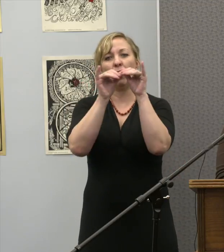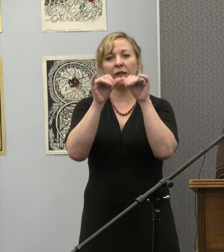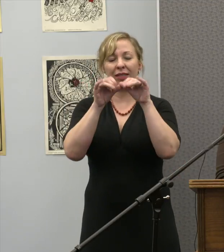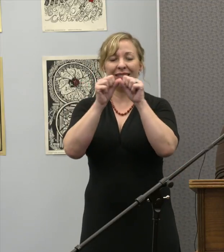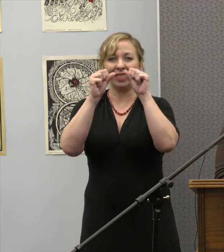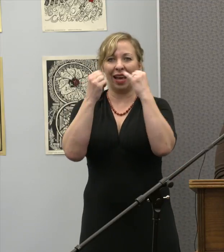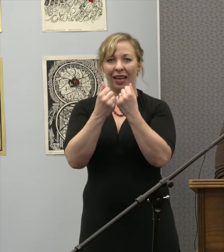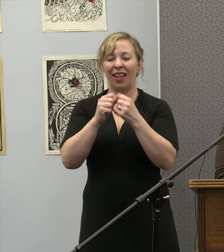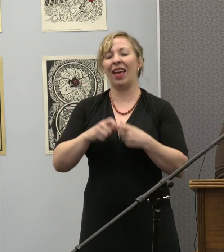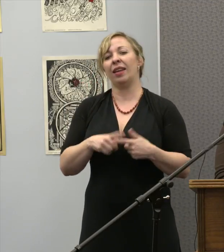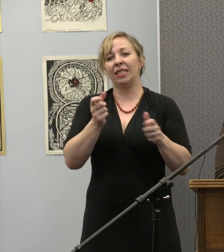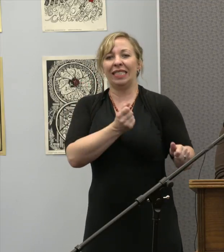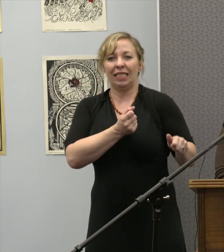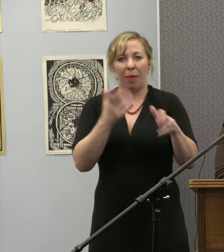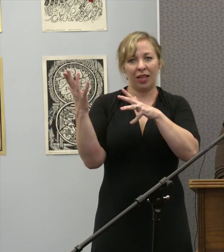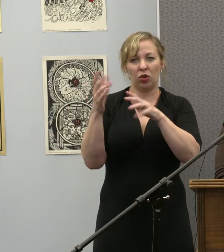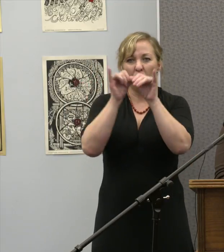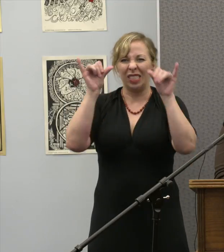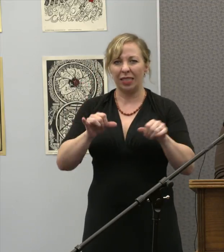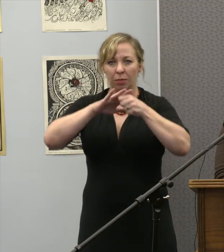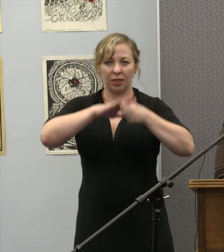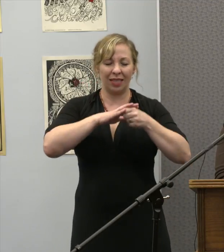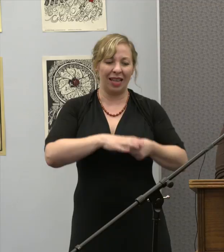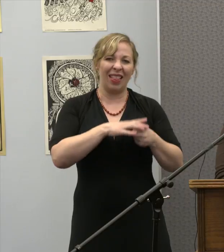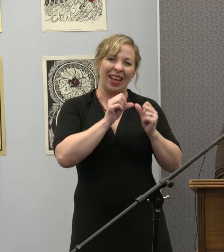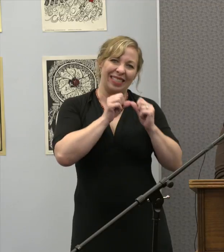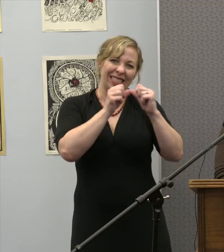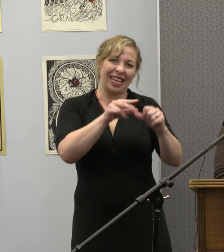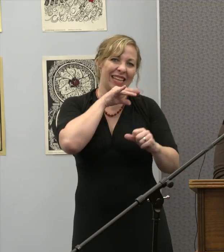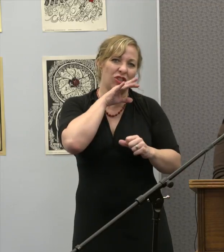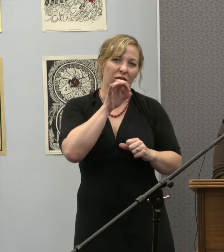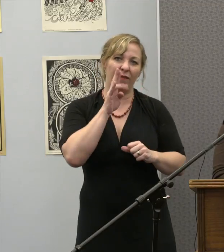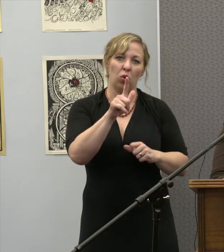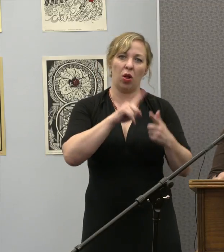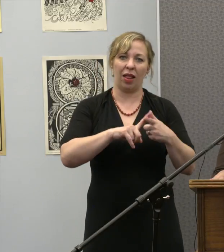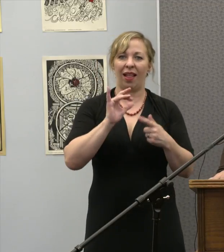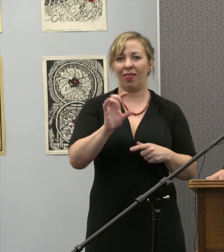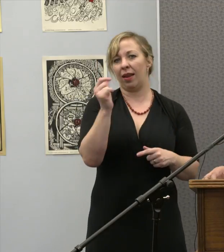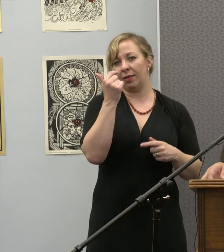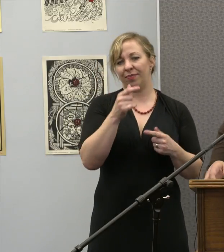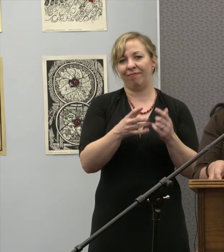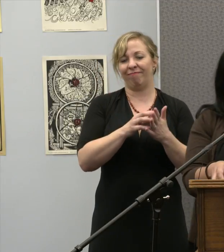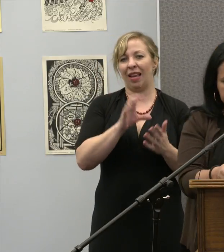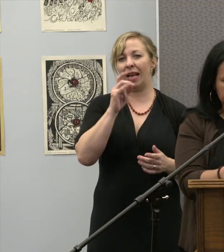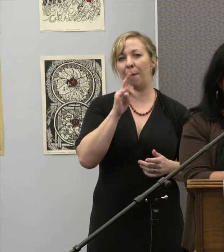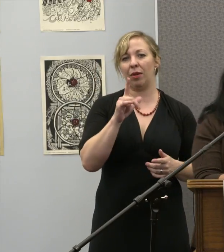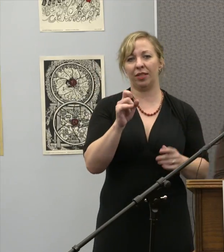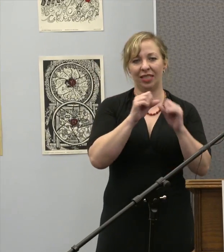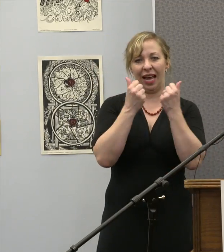of oppressions which sustain the dirty fuel economy and the current capitalist system. Thank you.